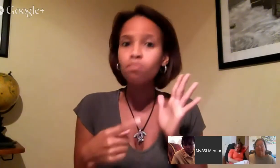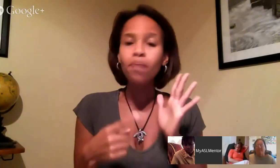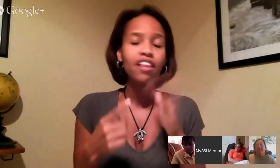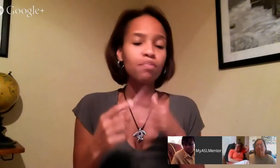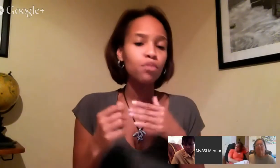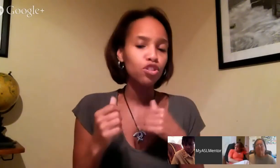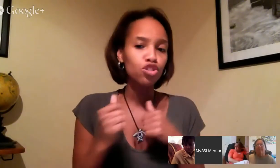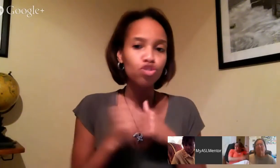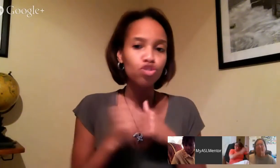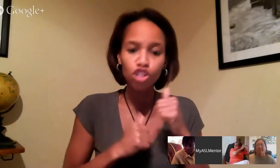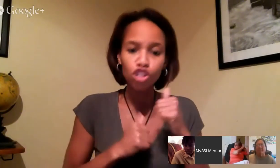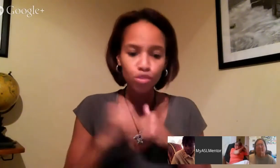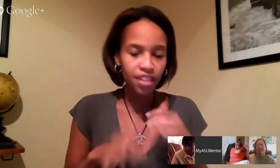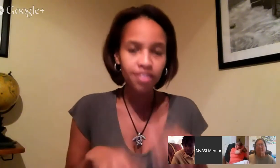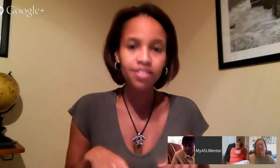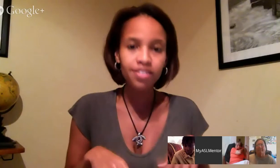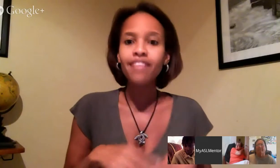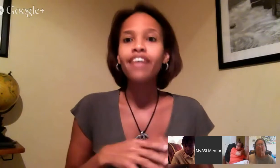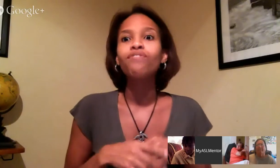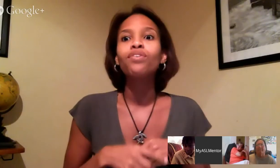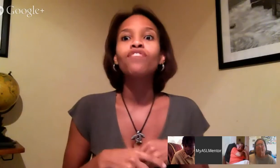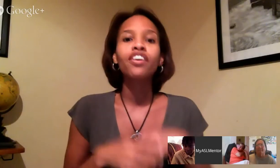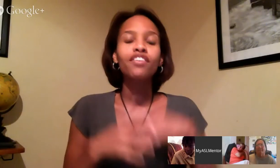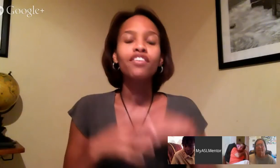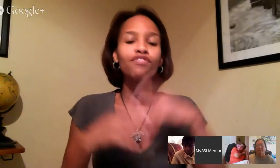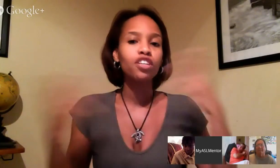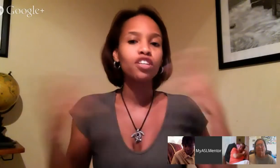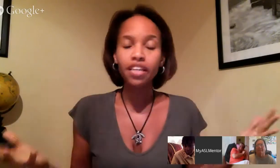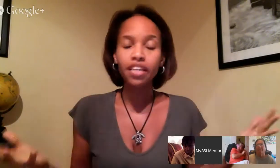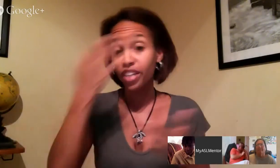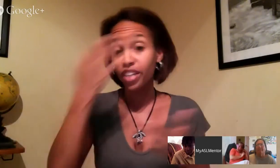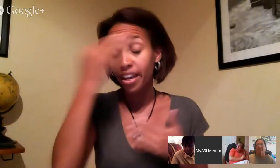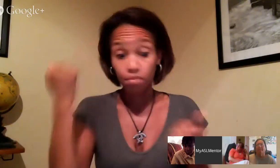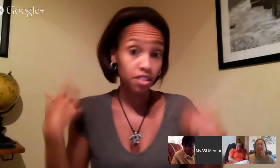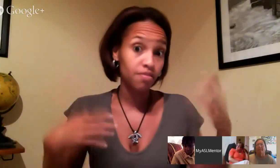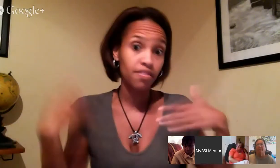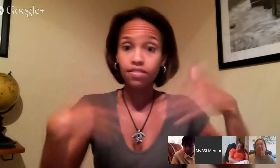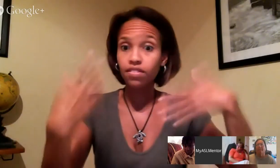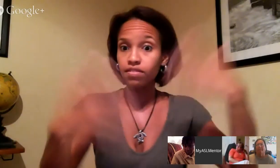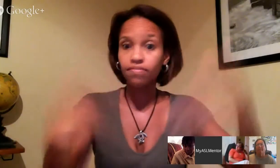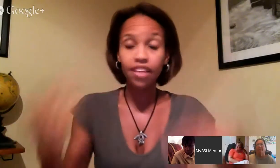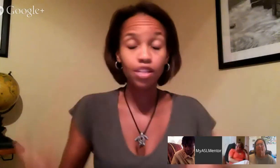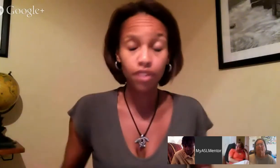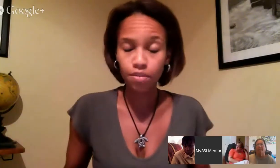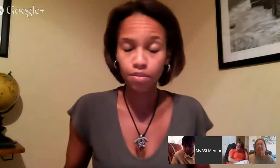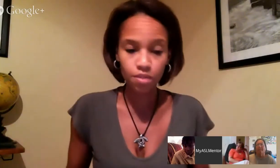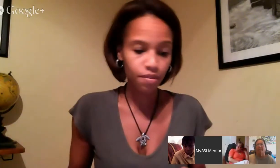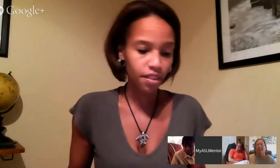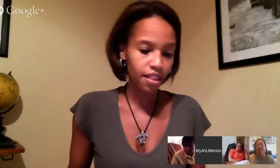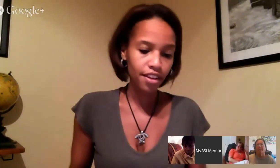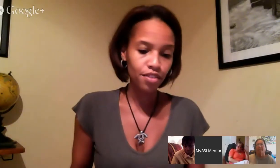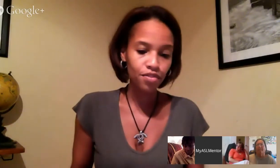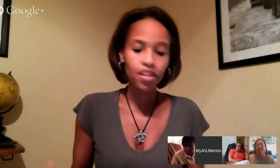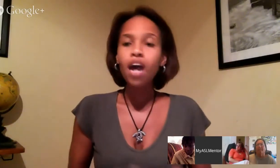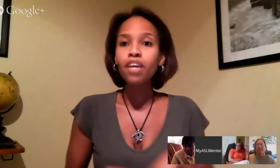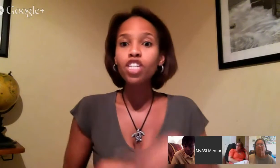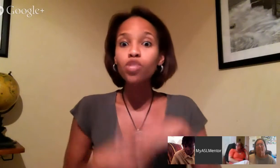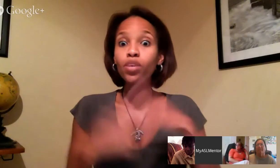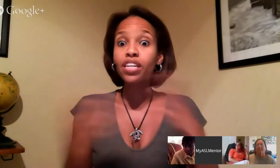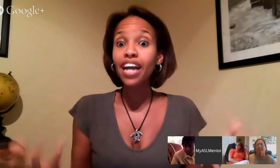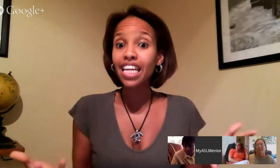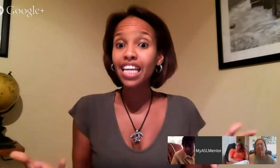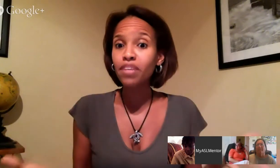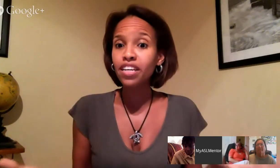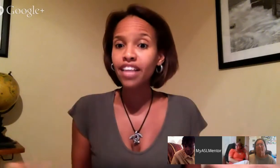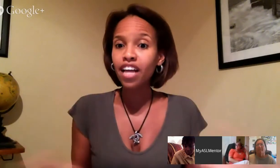examples, by the book structural things that we very frequently forget because that's what happens with life. But I just wanted